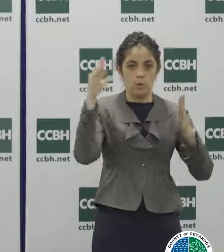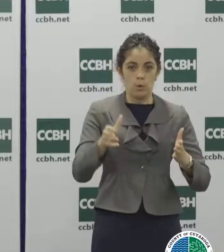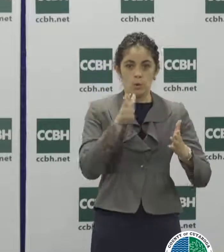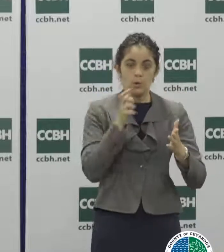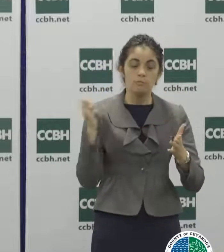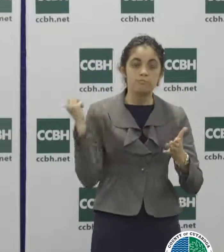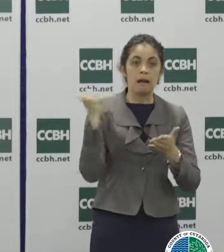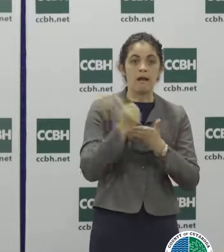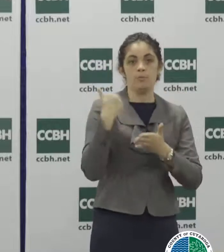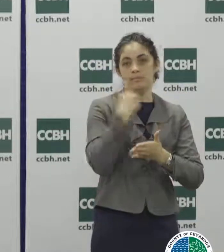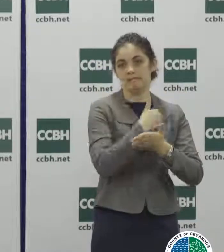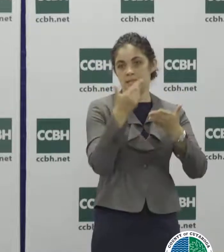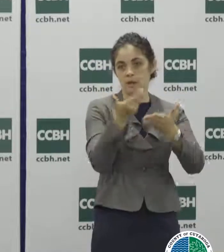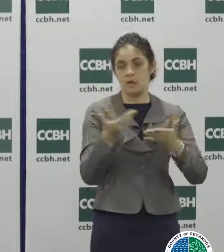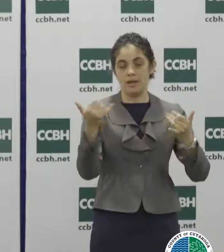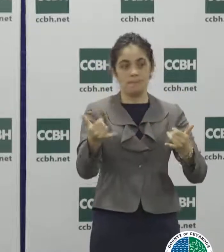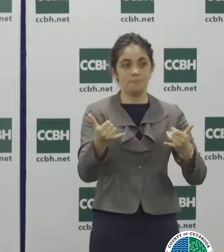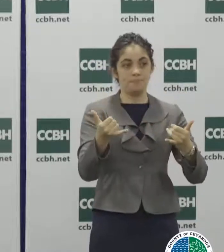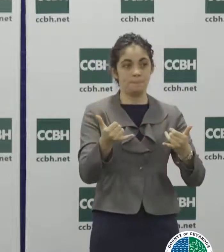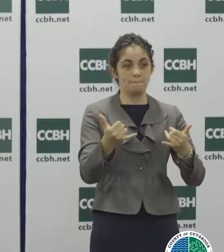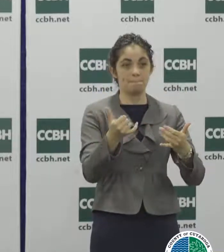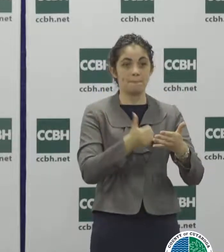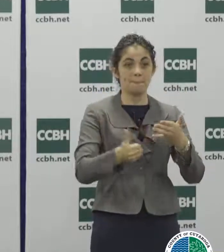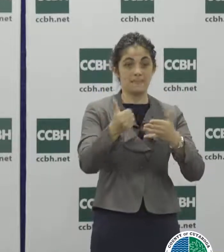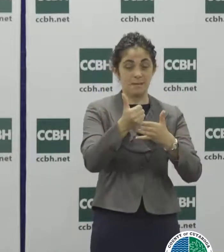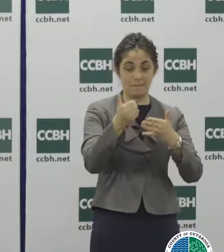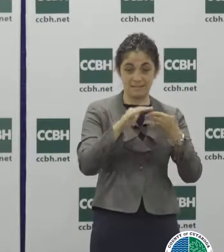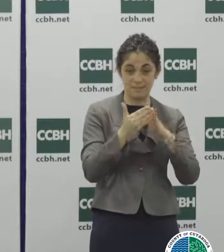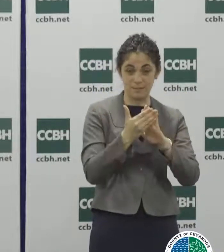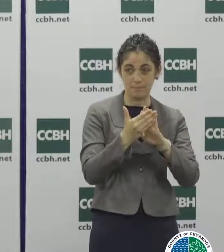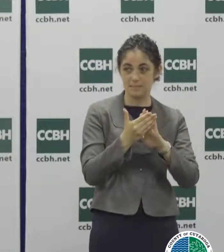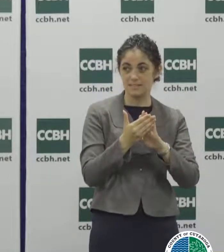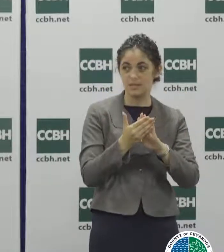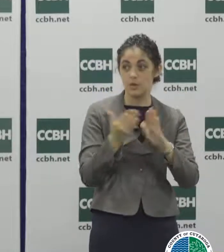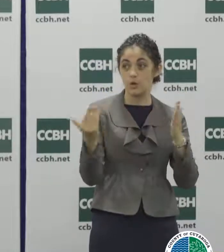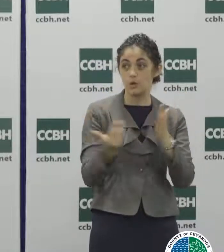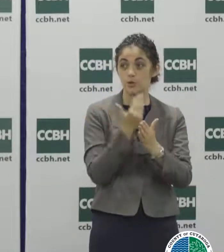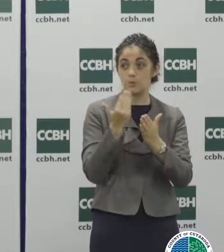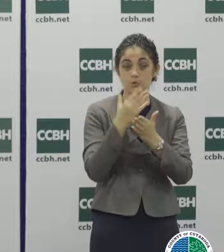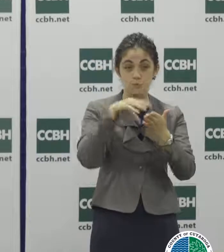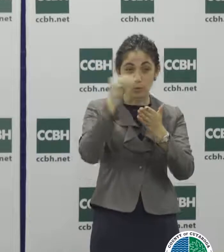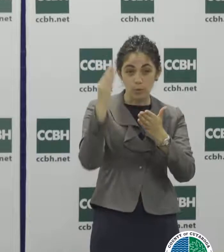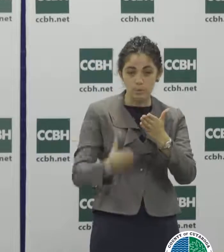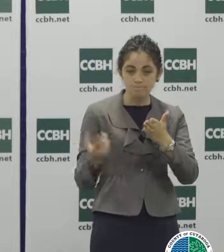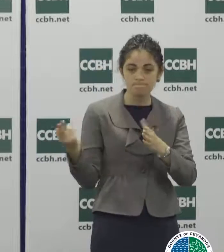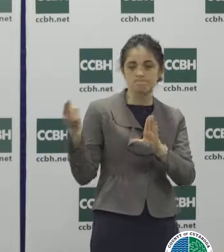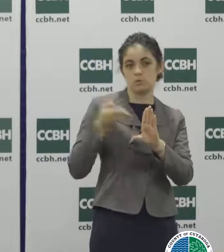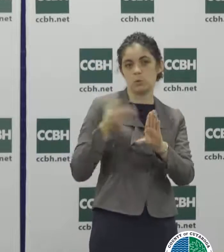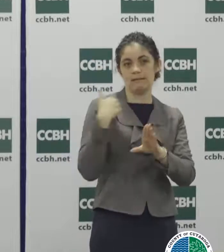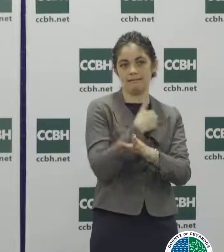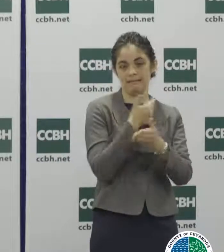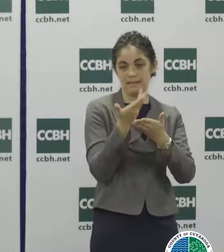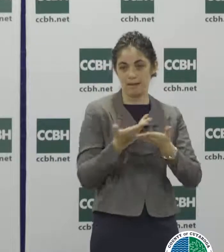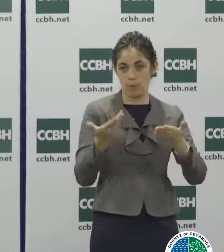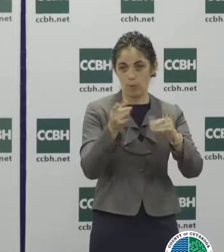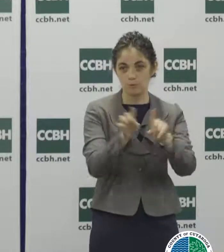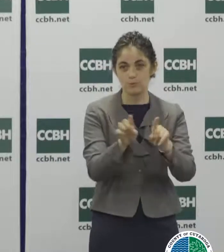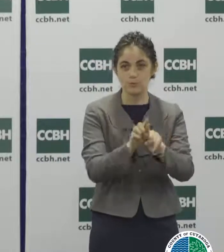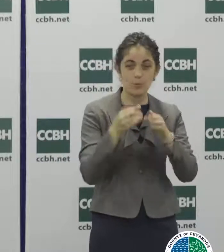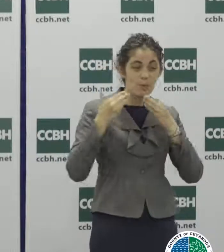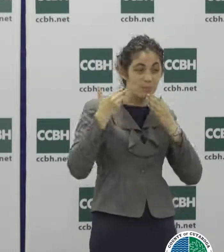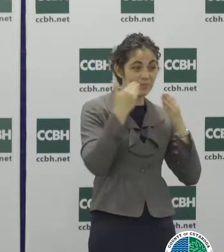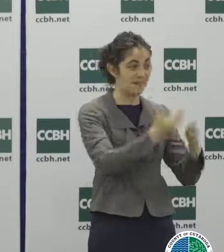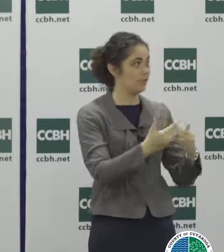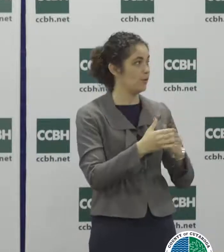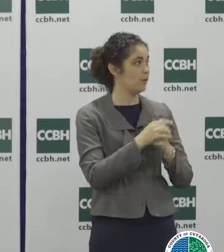in this response, and now physician's assistants that will be joining us. Those students will be here as well. And it's really